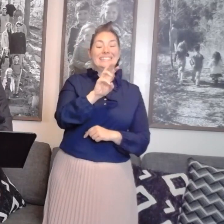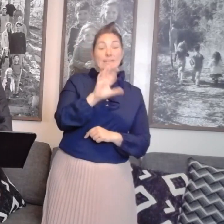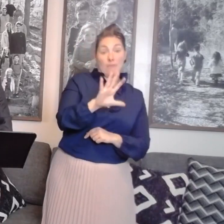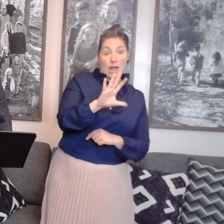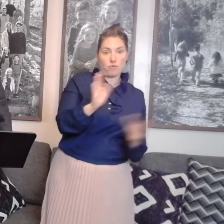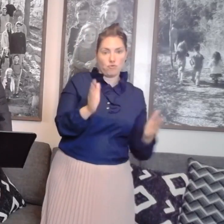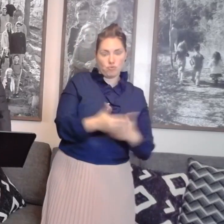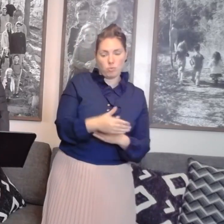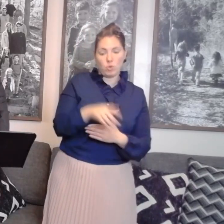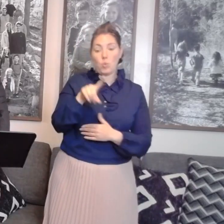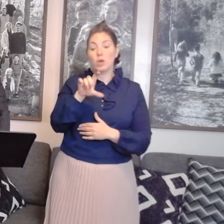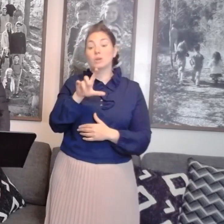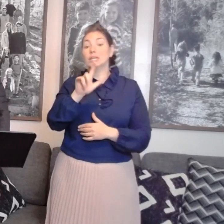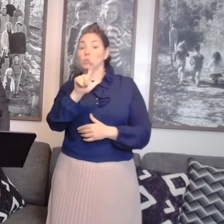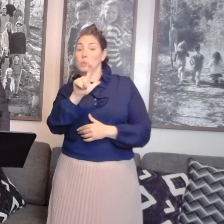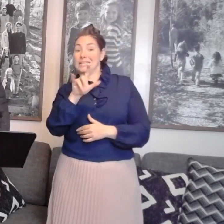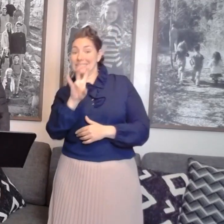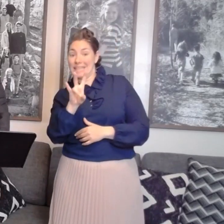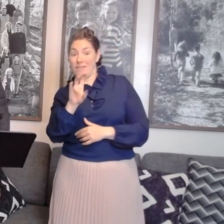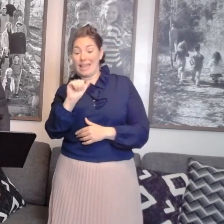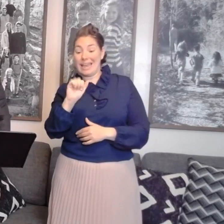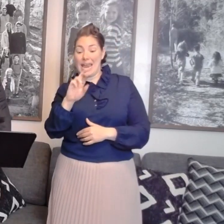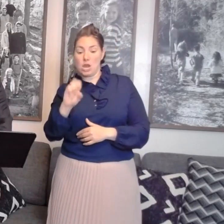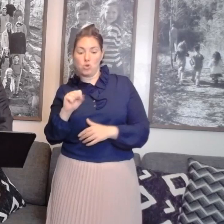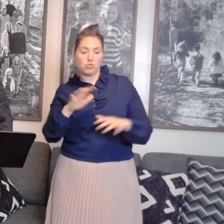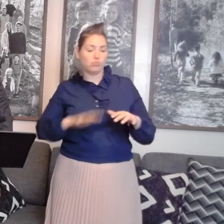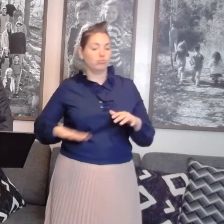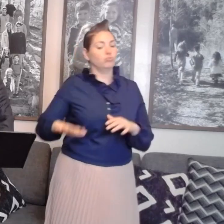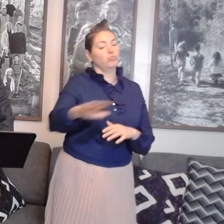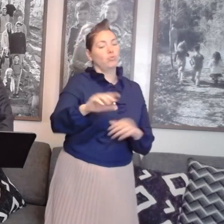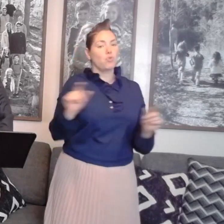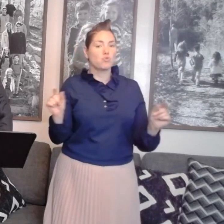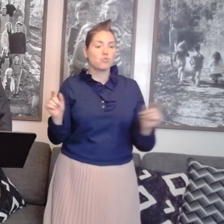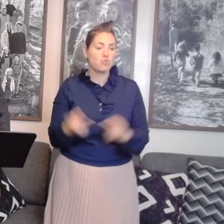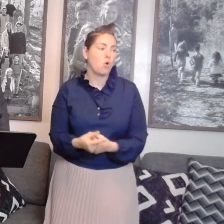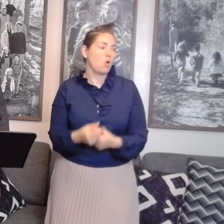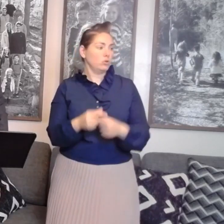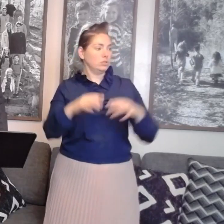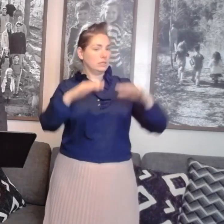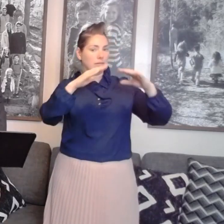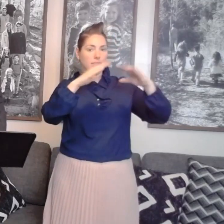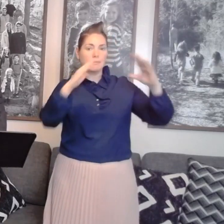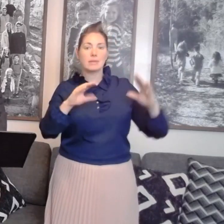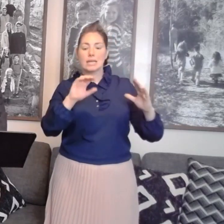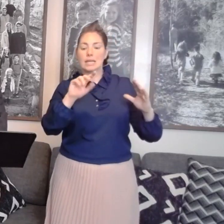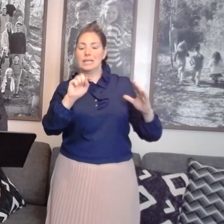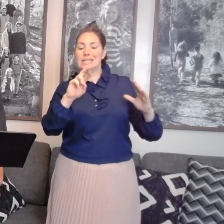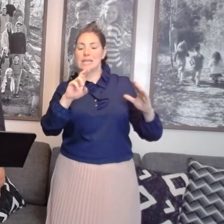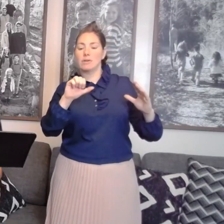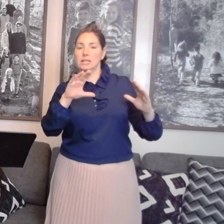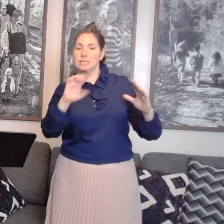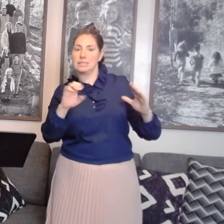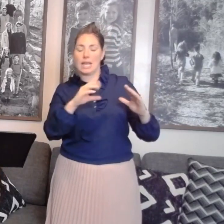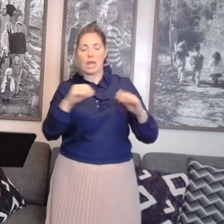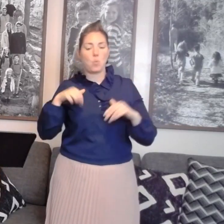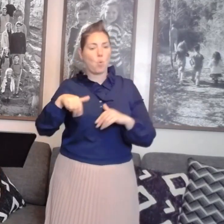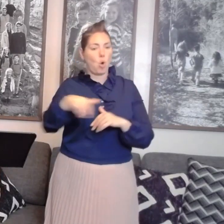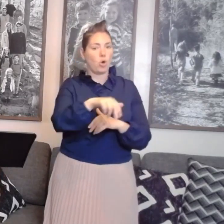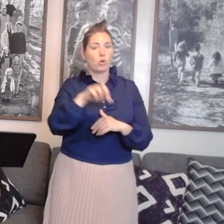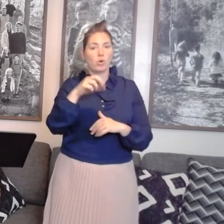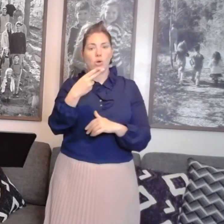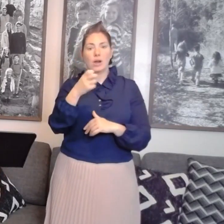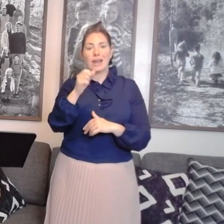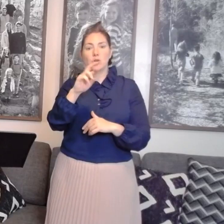127 acres of gardens, terraces, pools, and walkways. Hearst Castle in